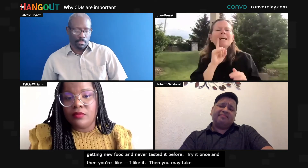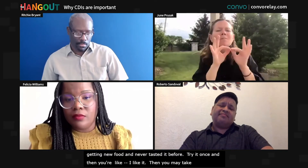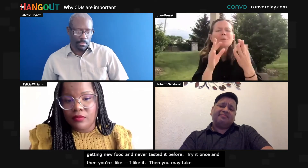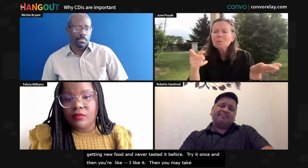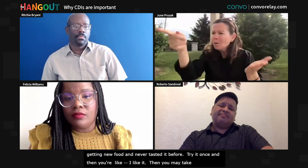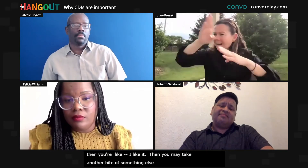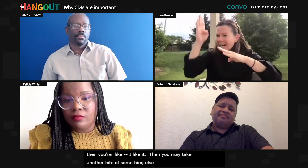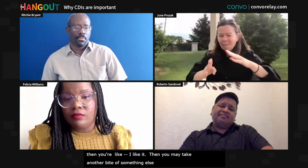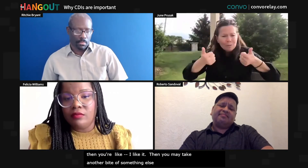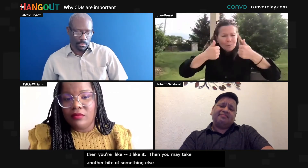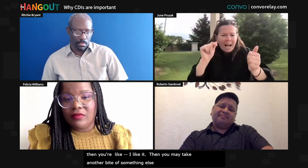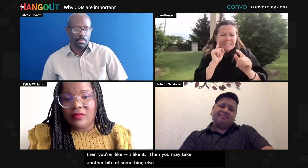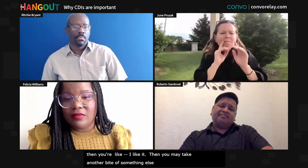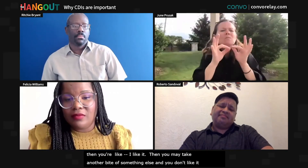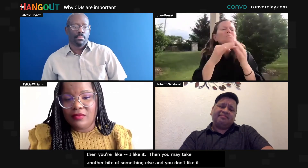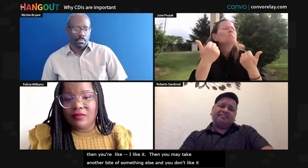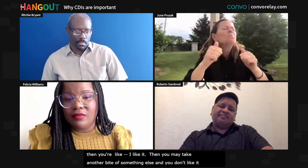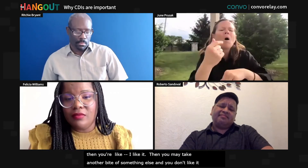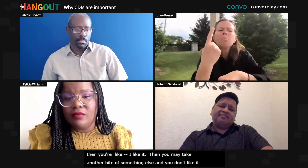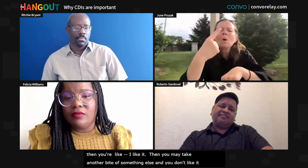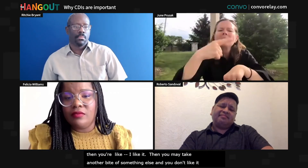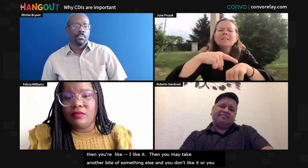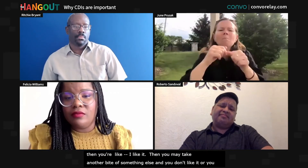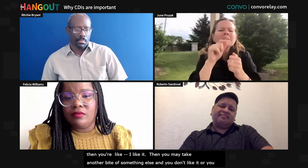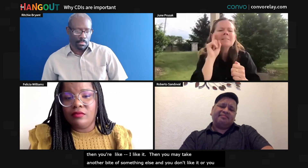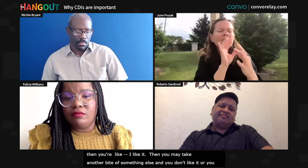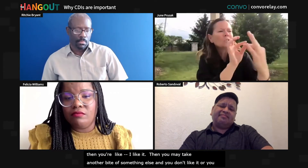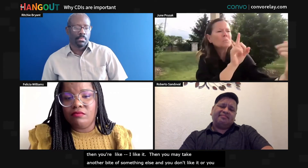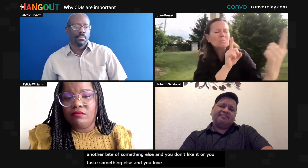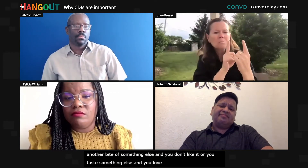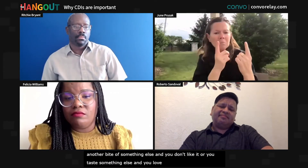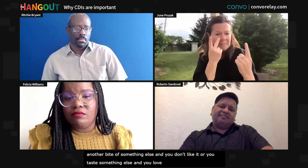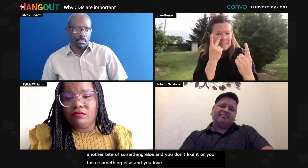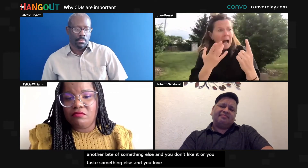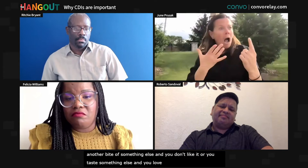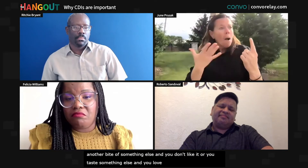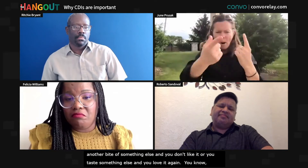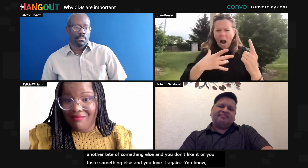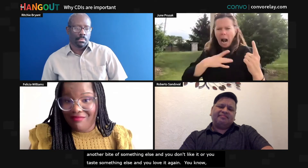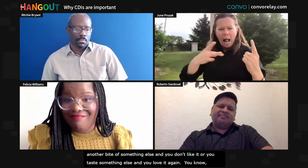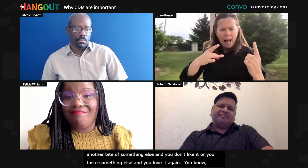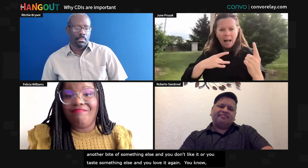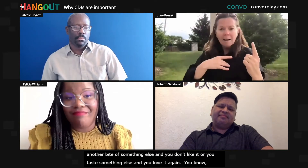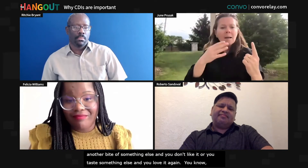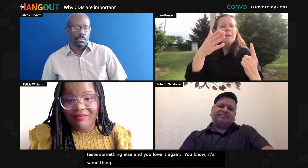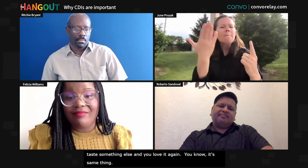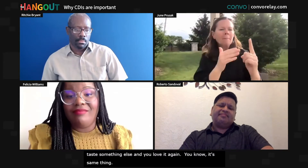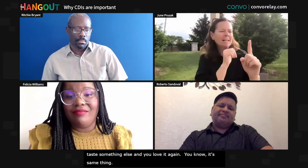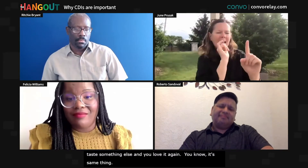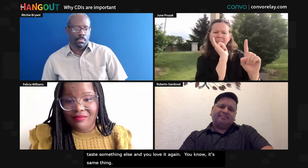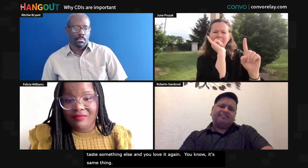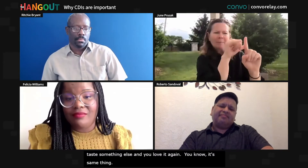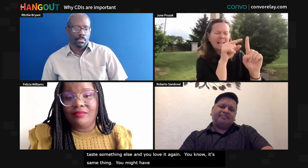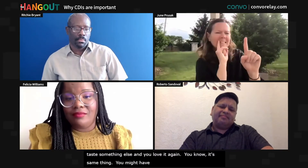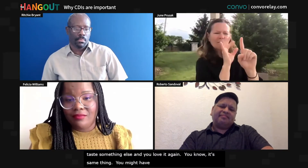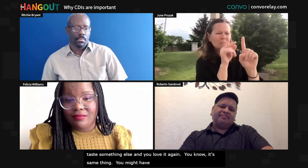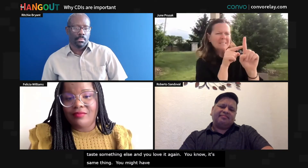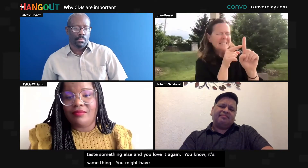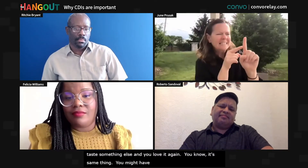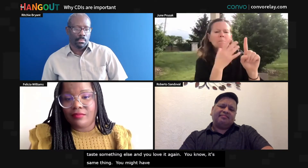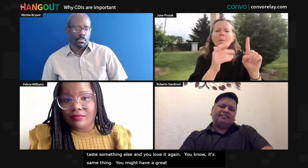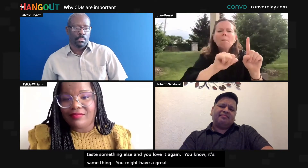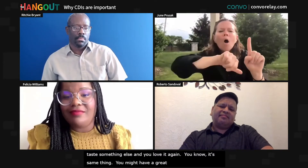like it, or you taste something else and you love it again. It's the same thing. You might have a great relationship with one deaf interpreter,